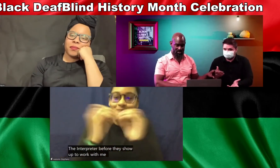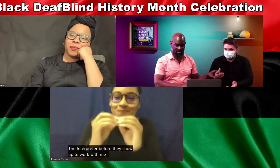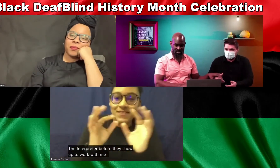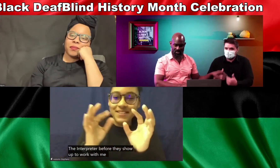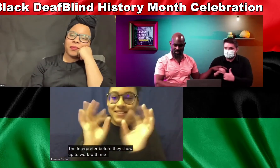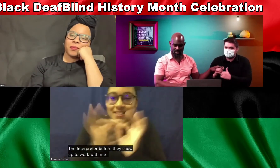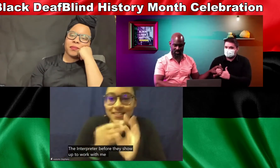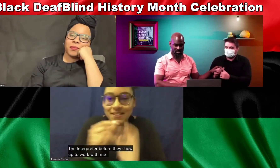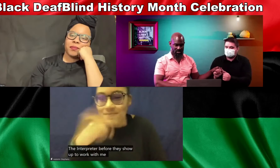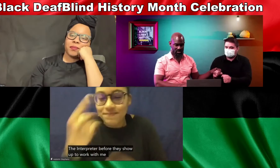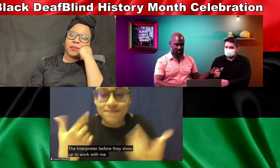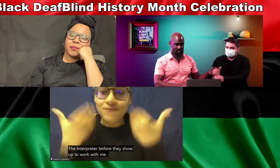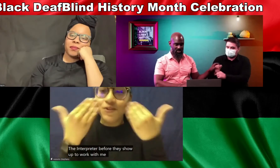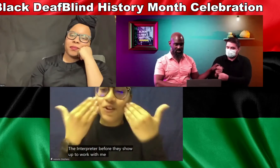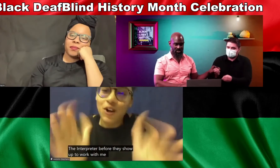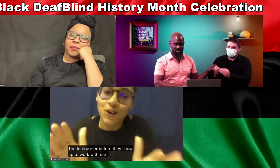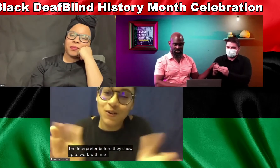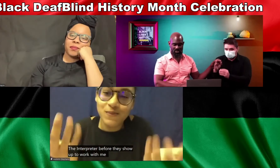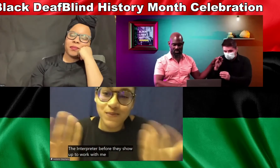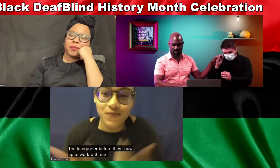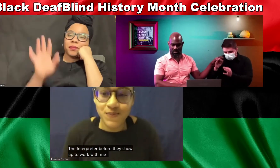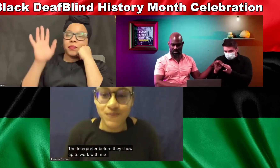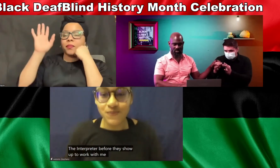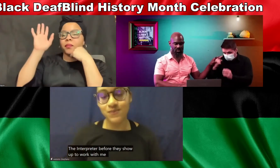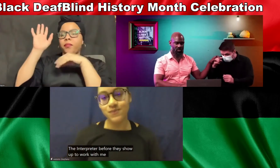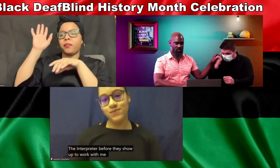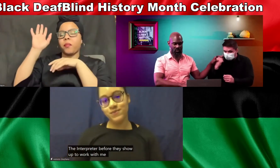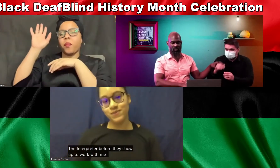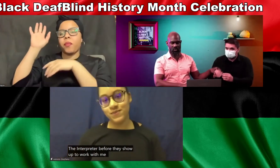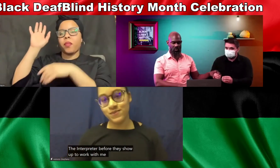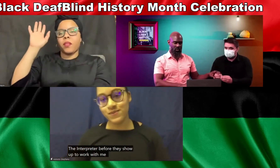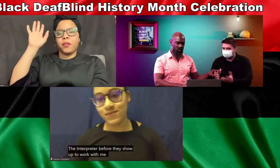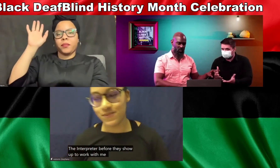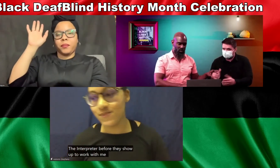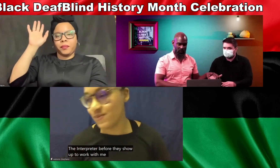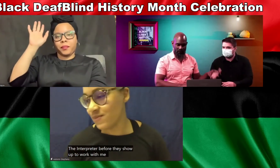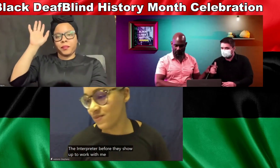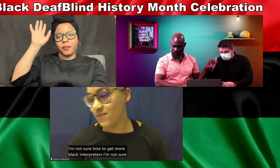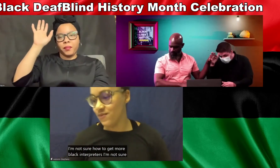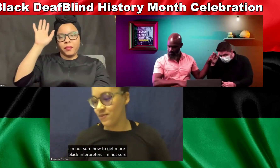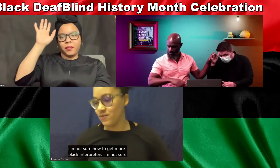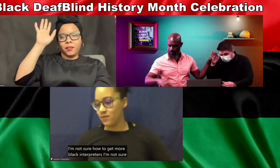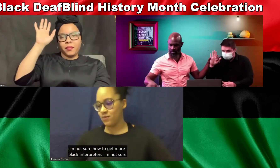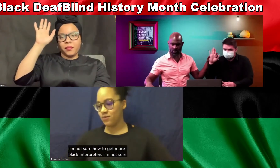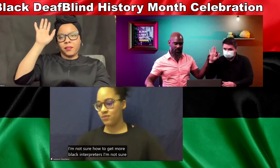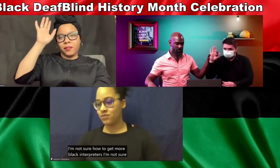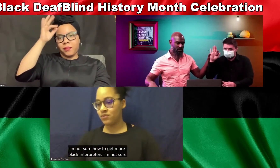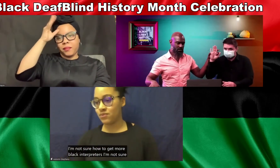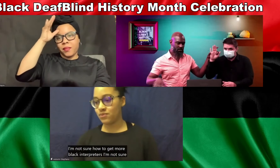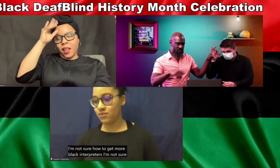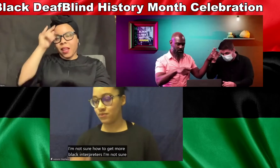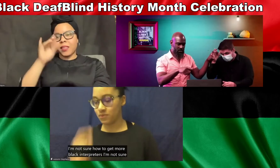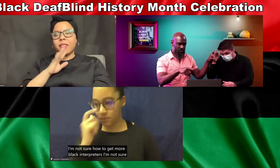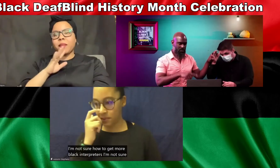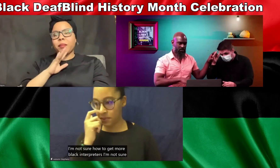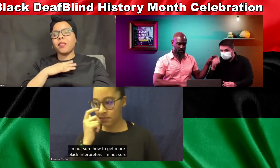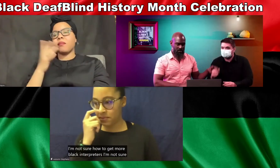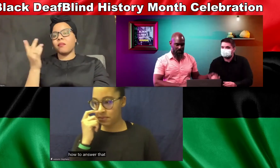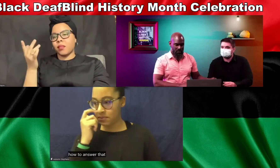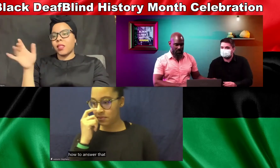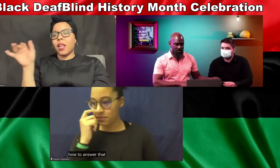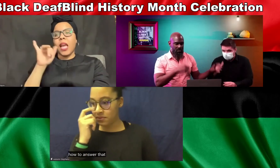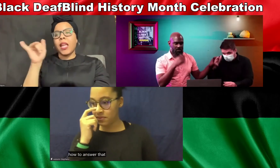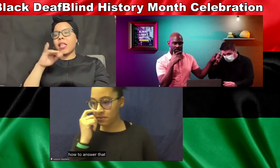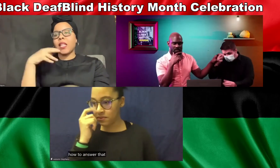So I'm not sure how to get more Black interpreters. I'm not sure how to answer that. And Ashley is raising her